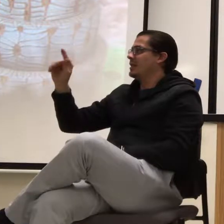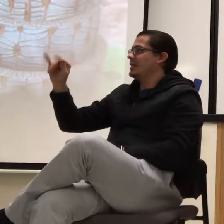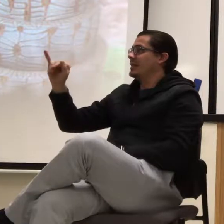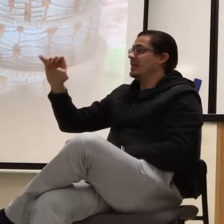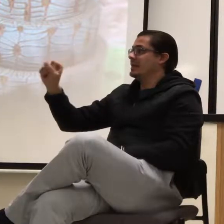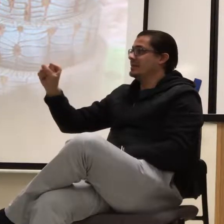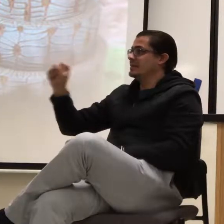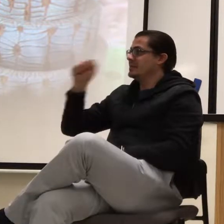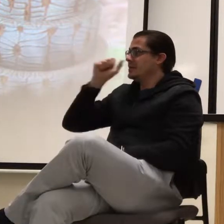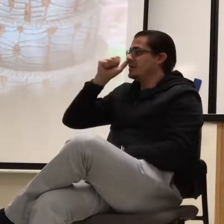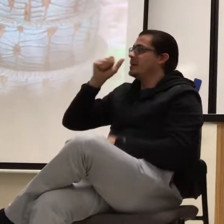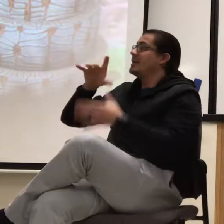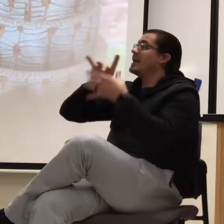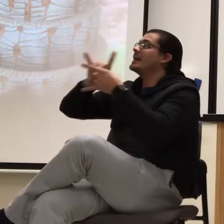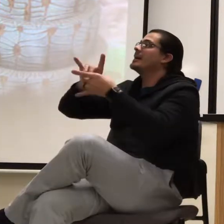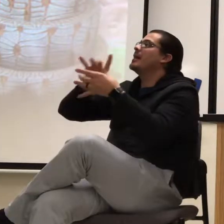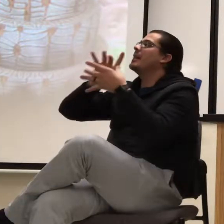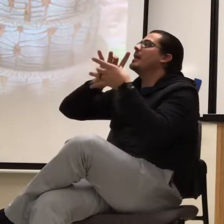vessel that's in the very center.